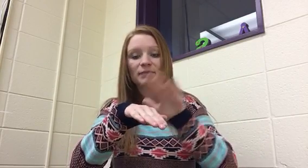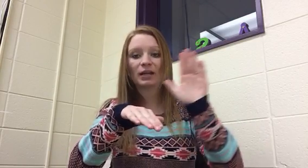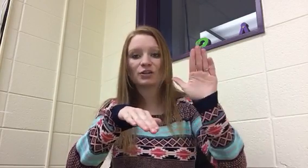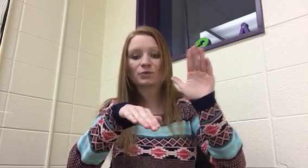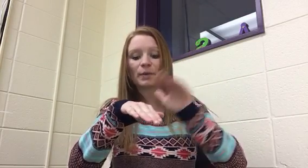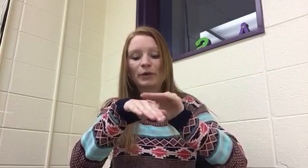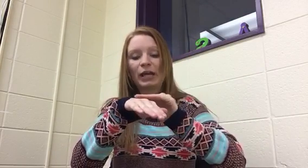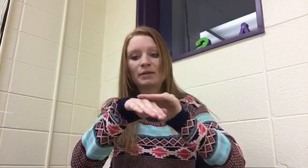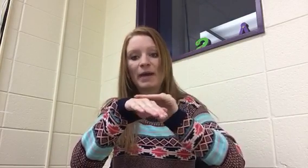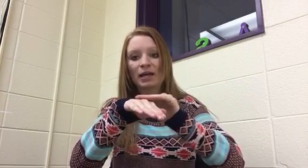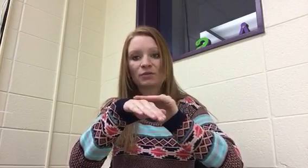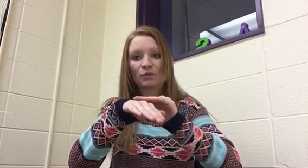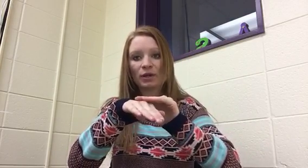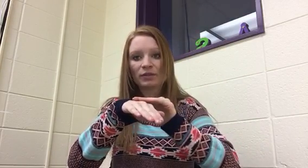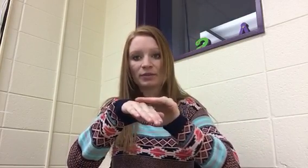Okay, just rub your hand back and forth.